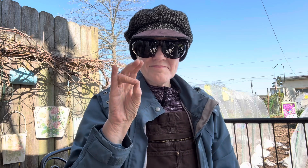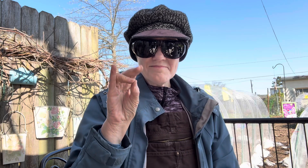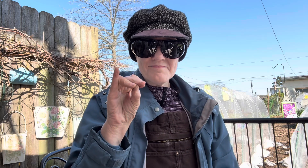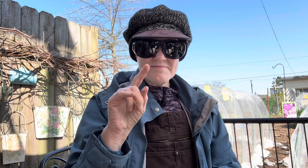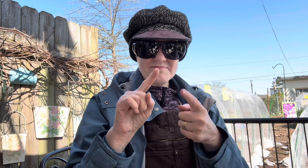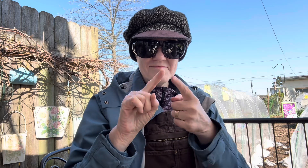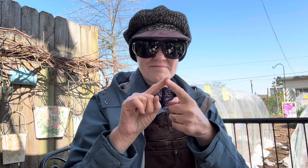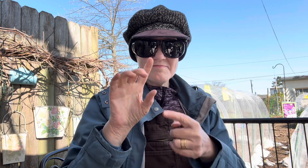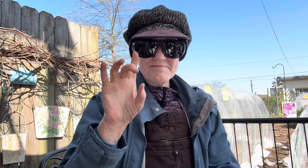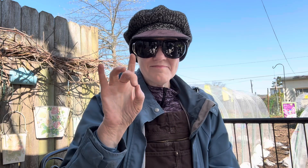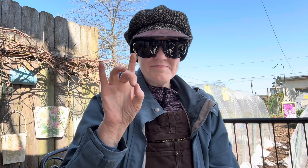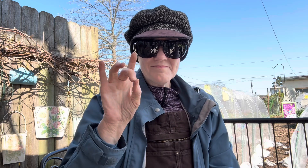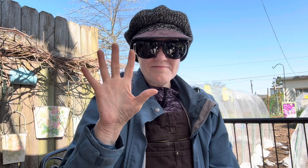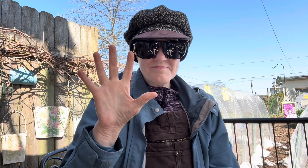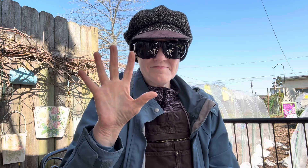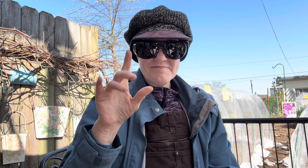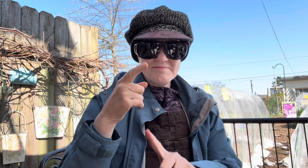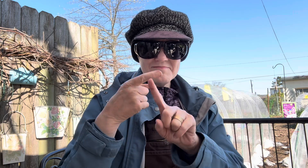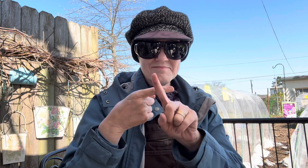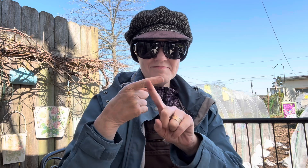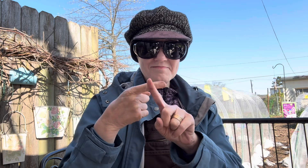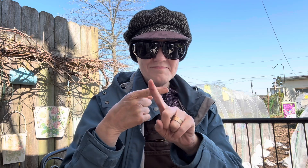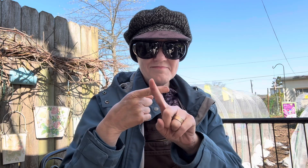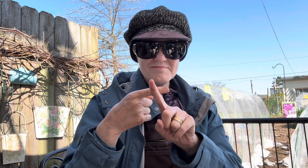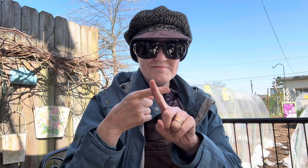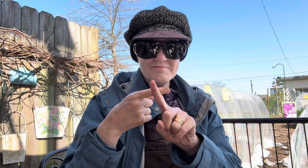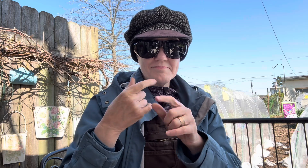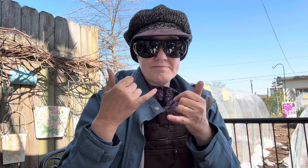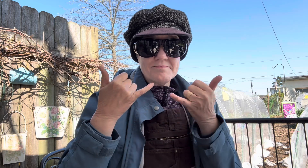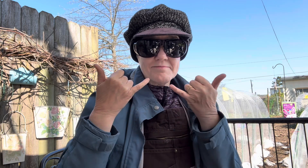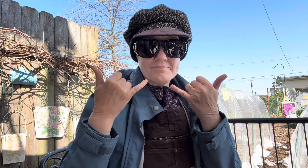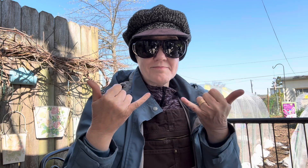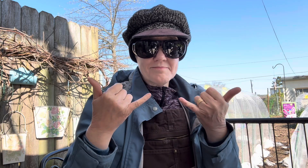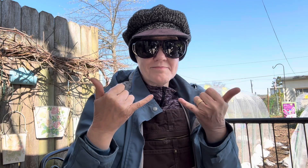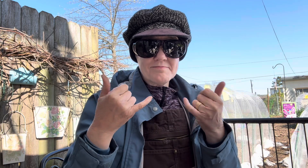Sunflowers germinate in 70 to 85 degree temperatures.